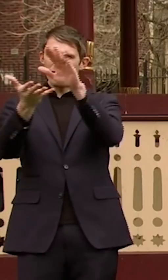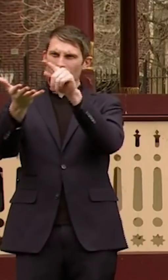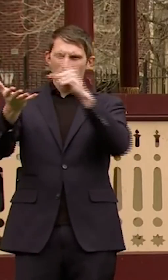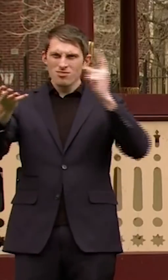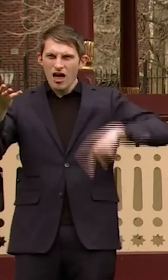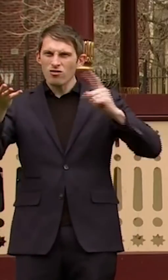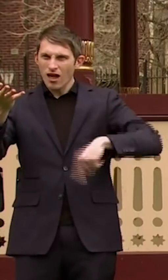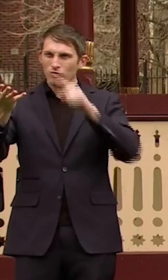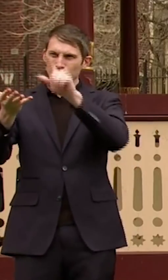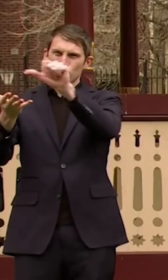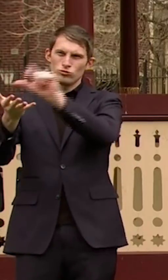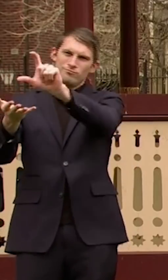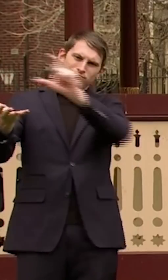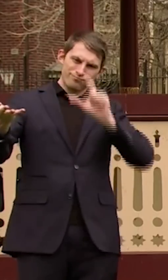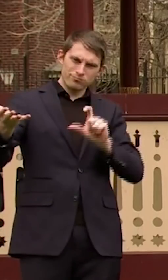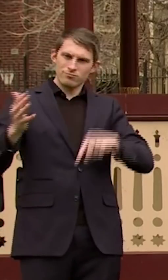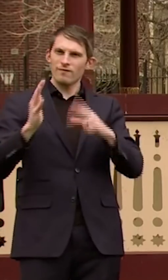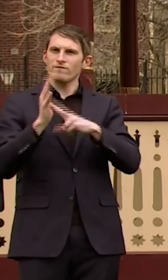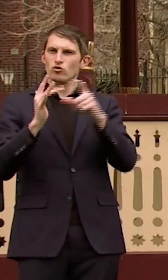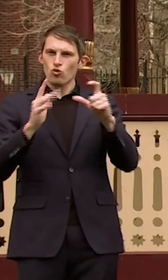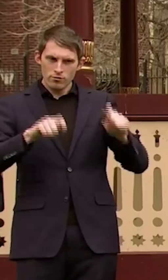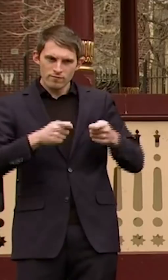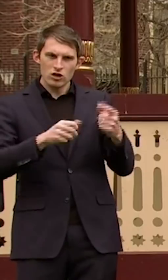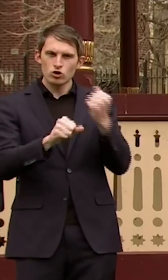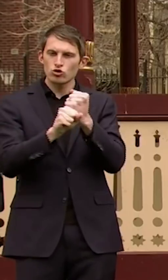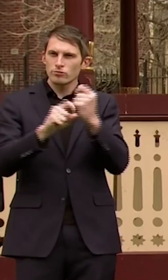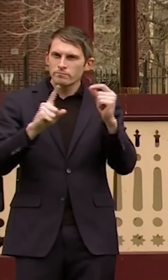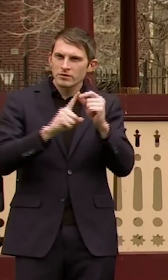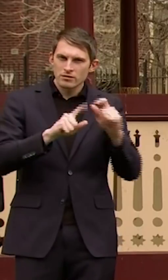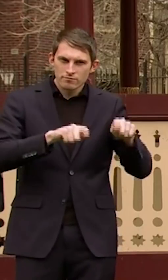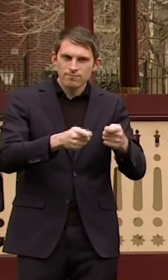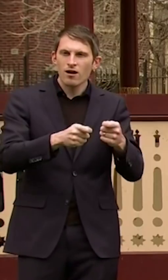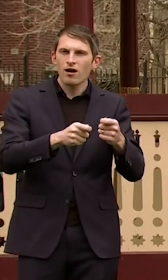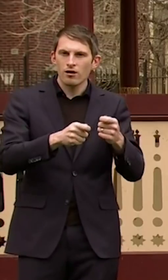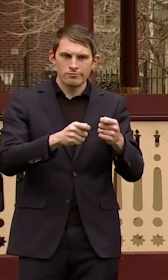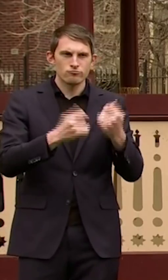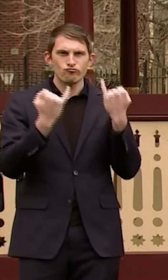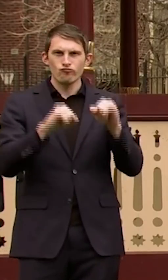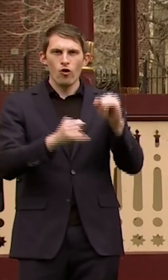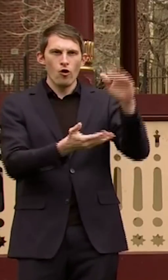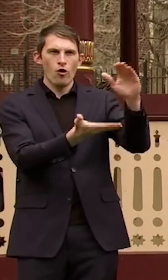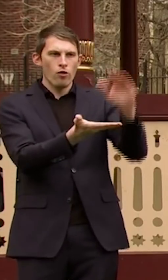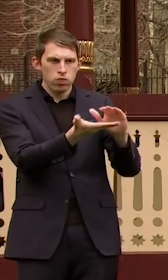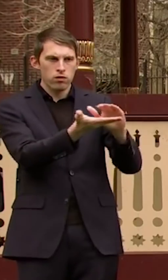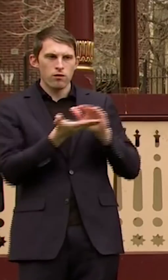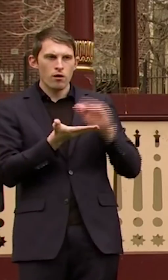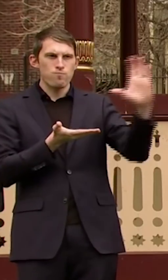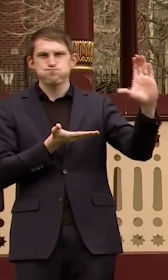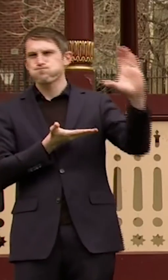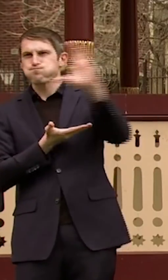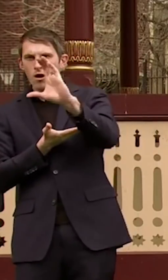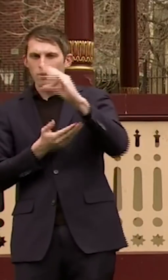into Sydney, into GP practices and into New South Wales. Now, I have been very clear all along the way. Some